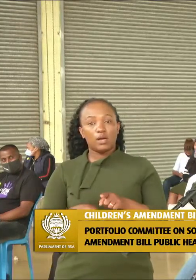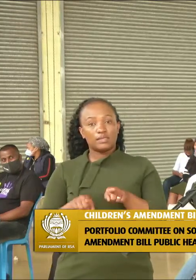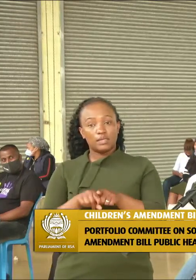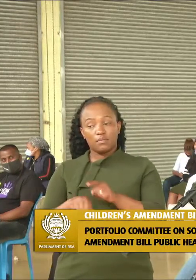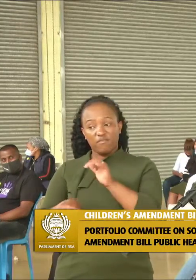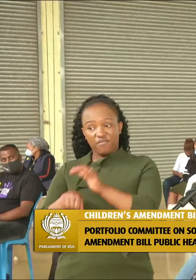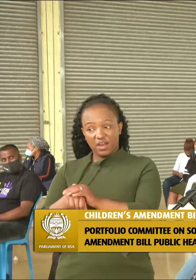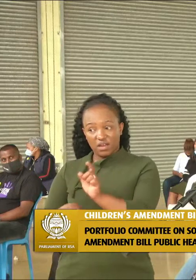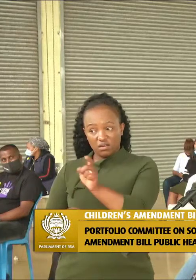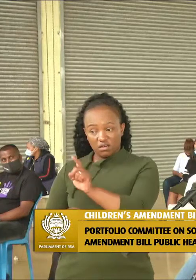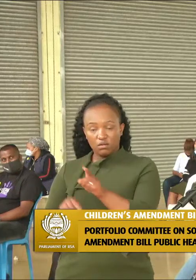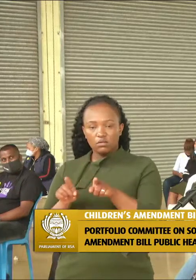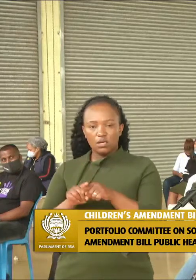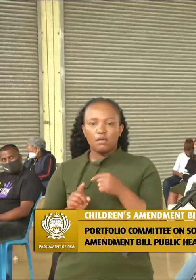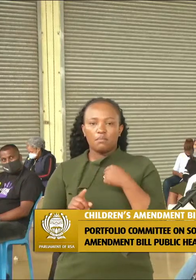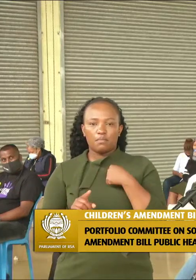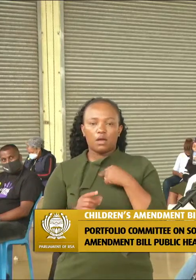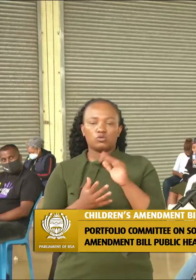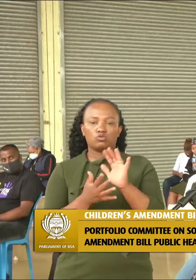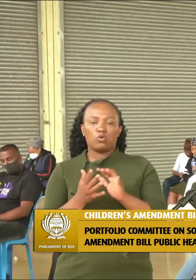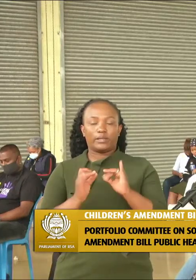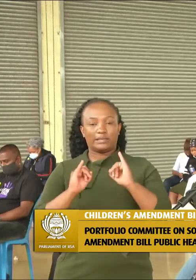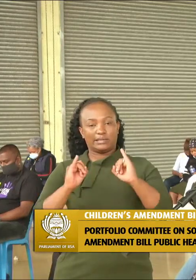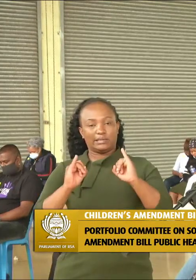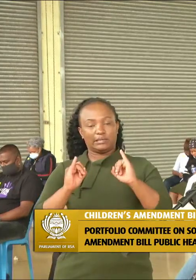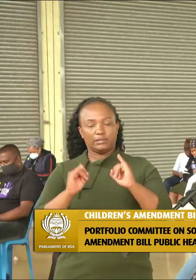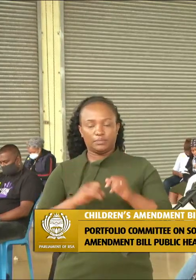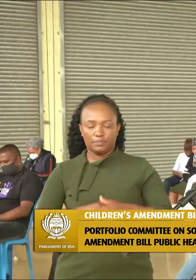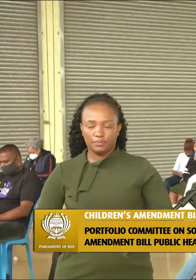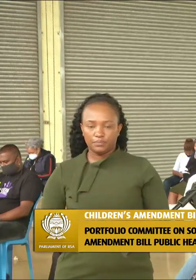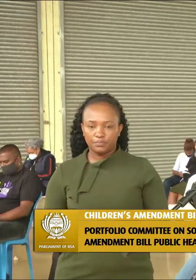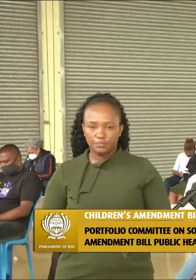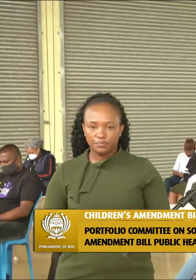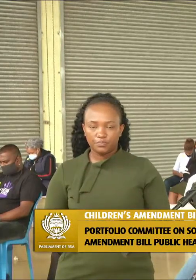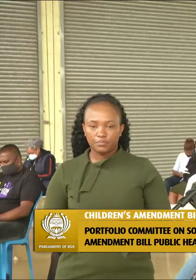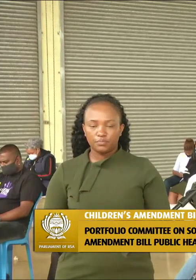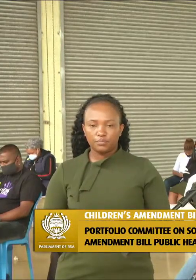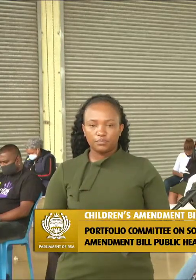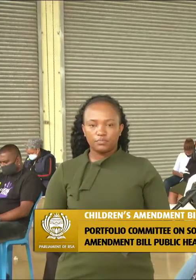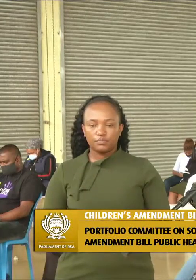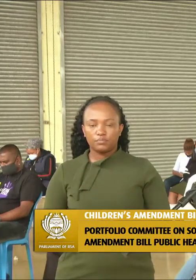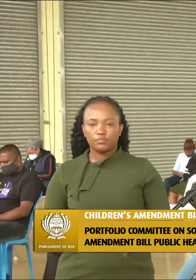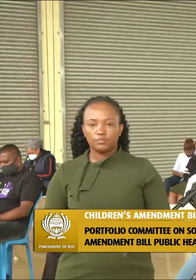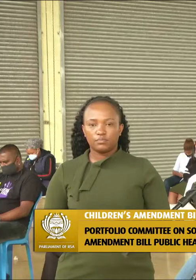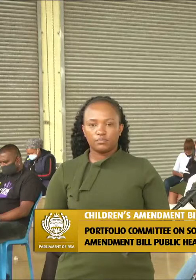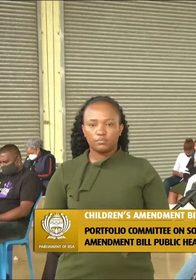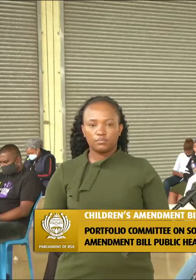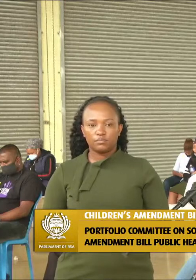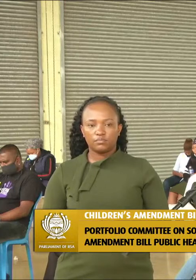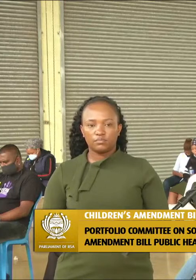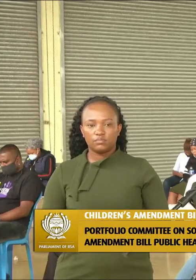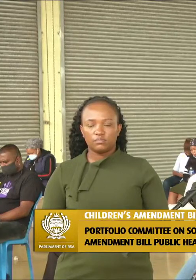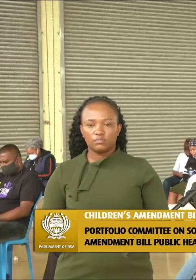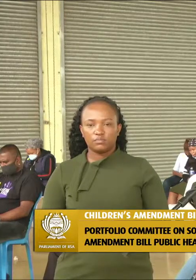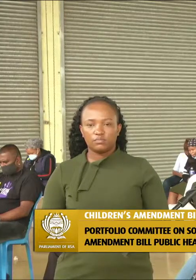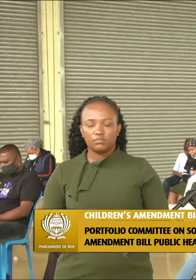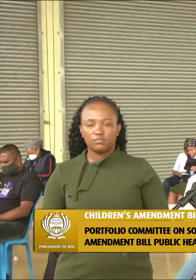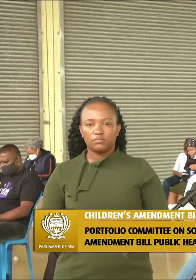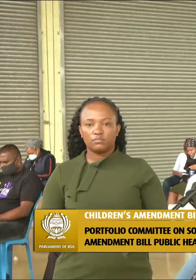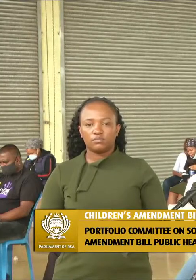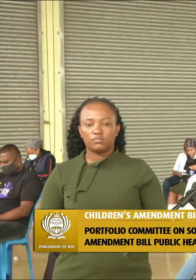have been through. Angeke ngize ngikhulume ngodaba oluthinta mina ngoba lucishe lifane